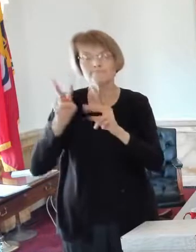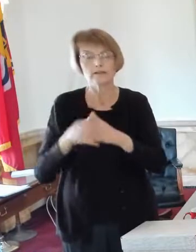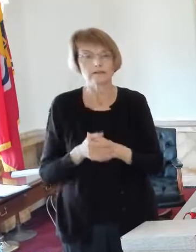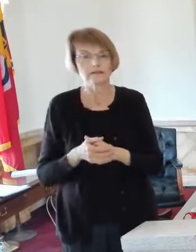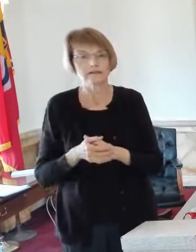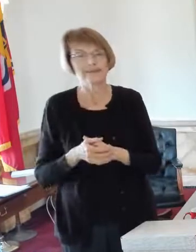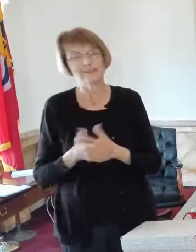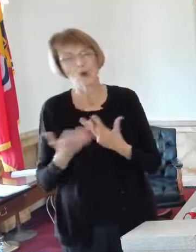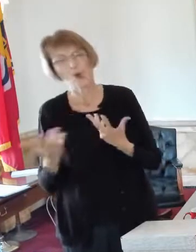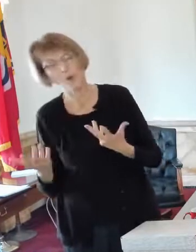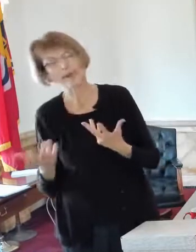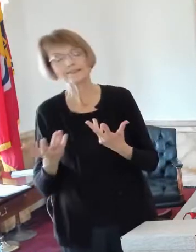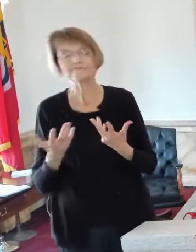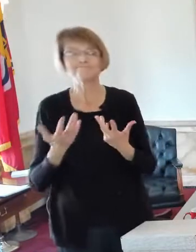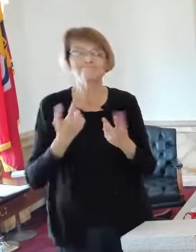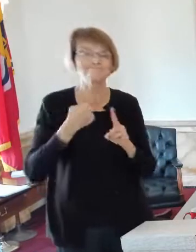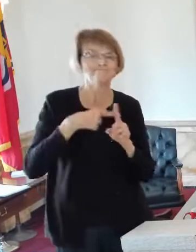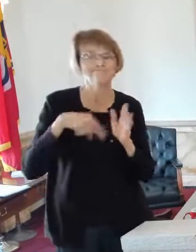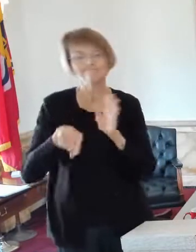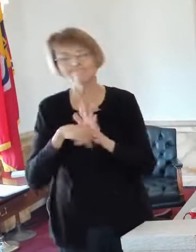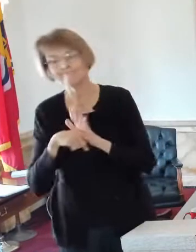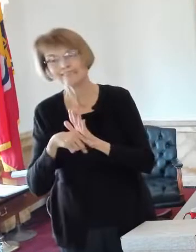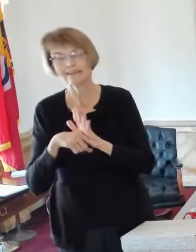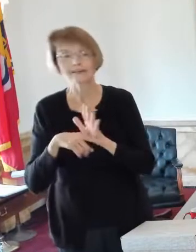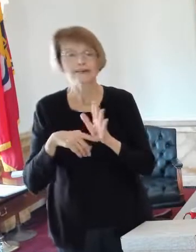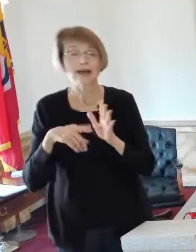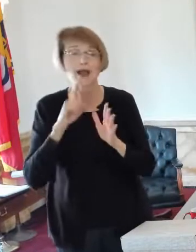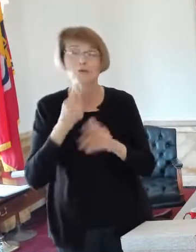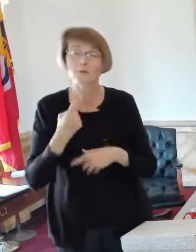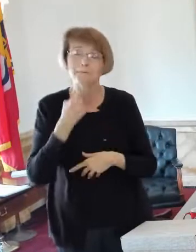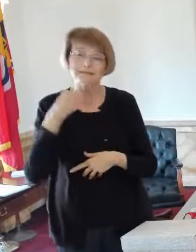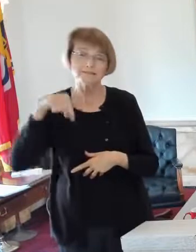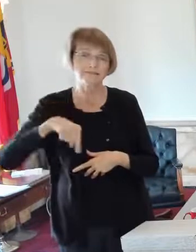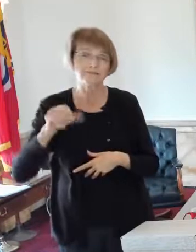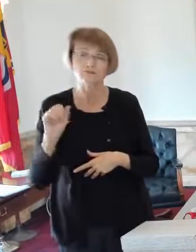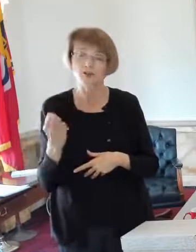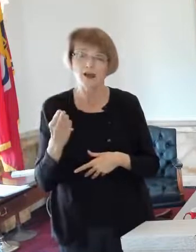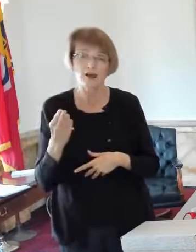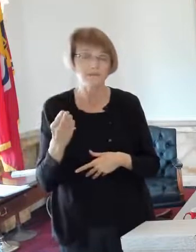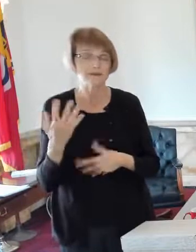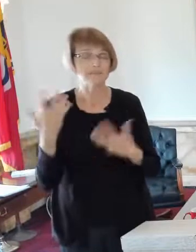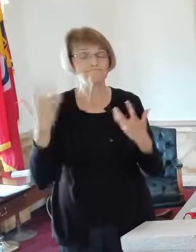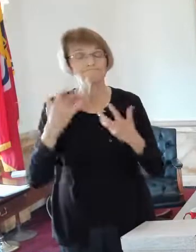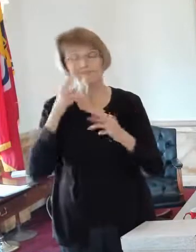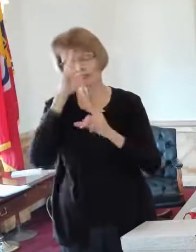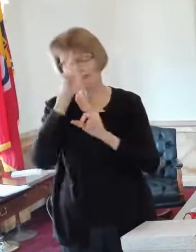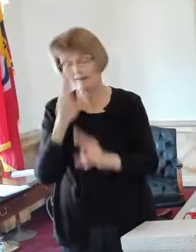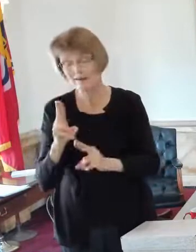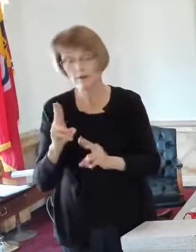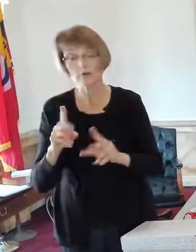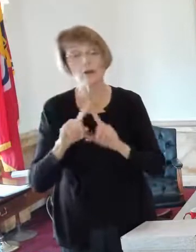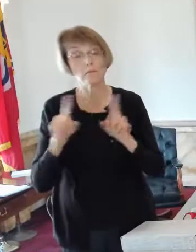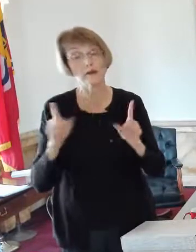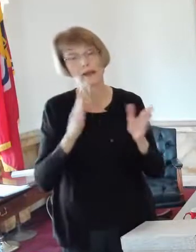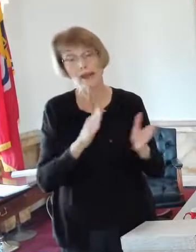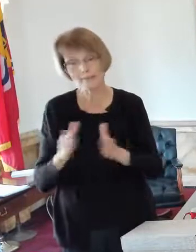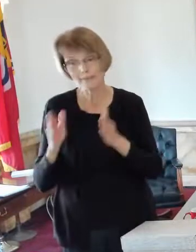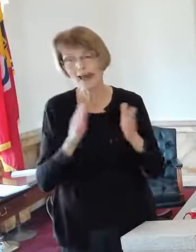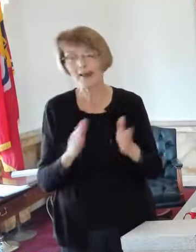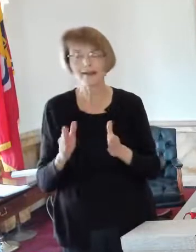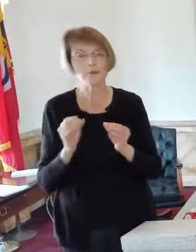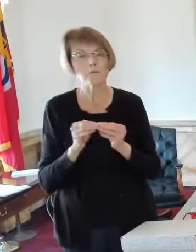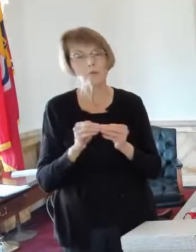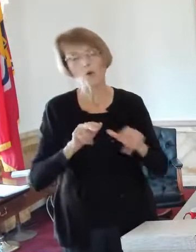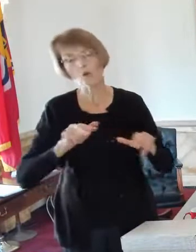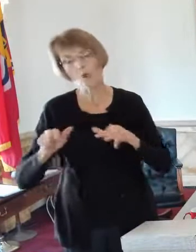really miss this. It's such a tremendous honor. But I'm planning to take more walks